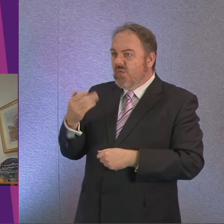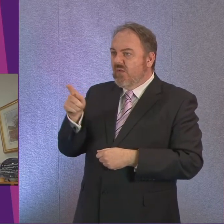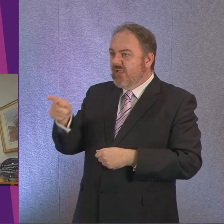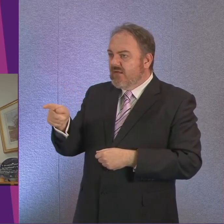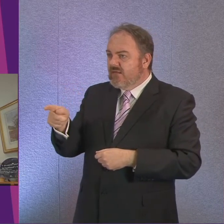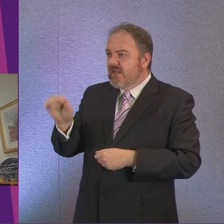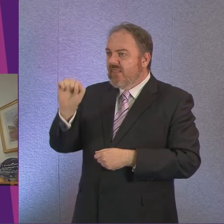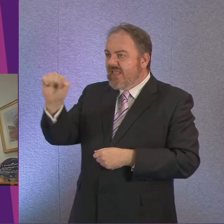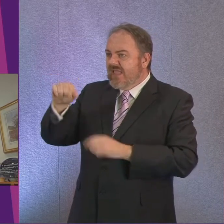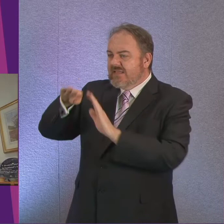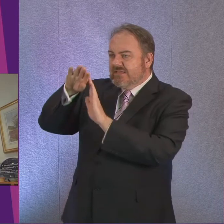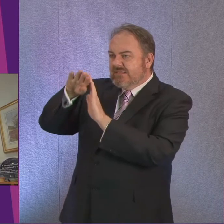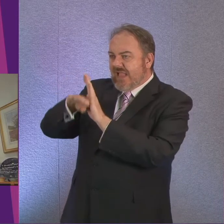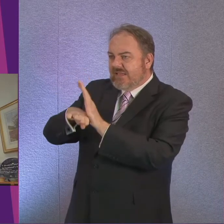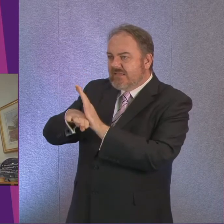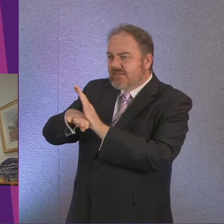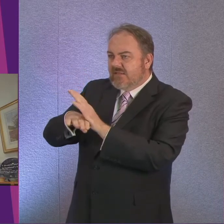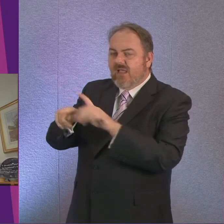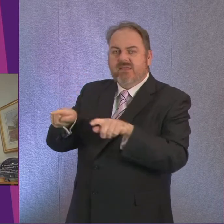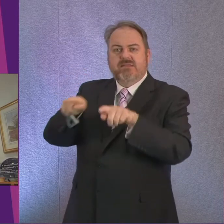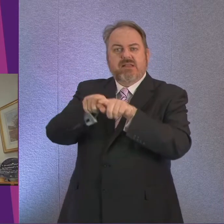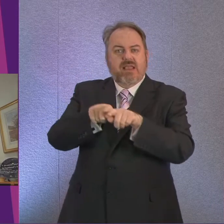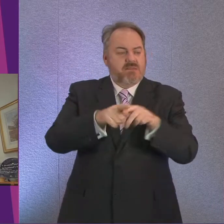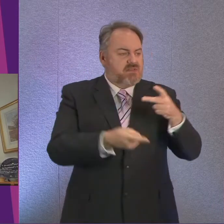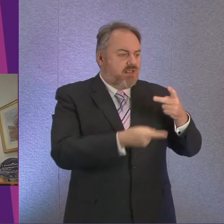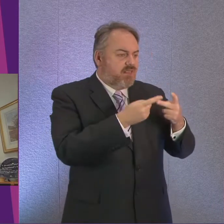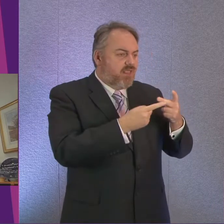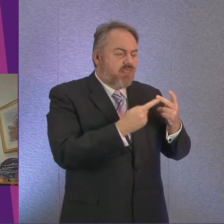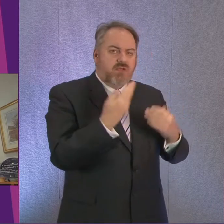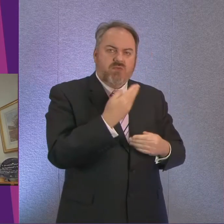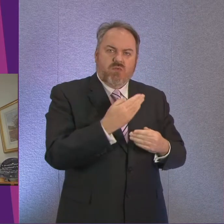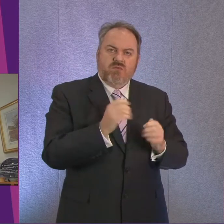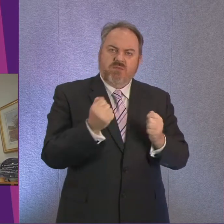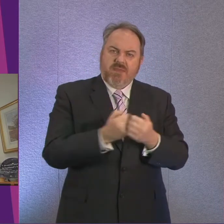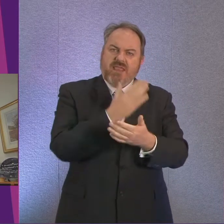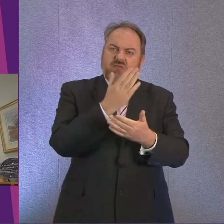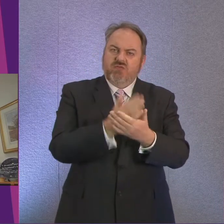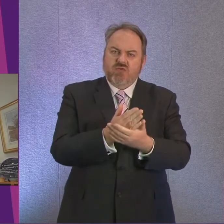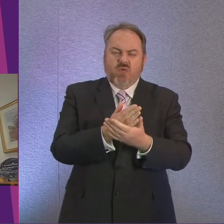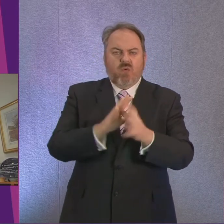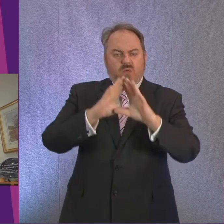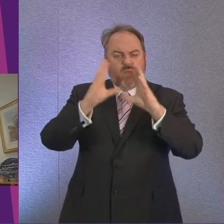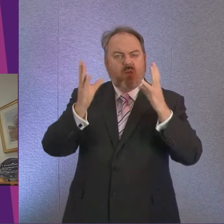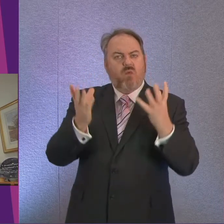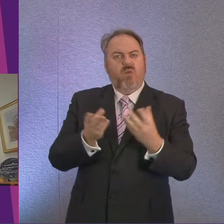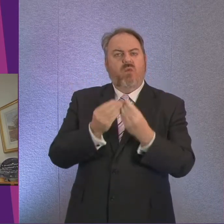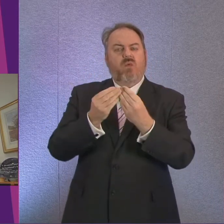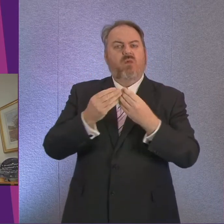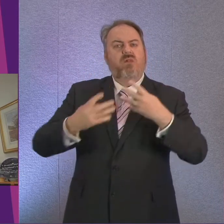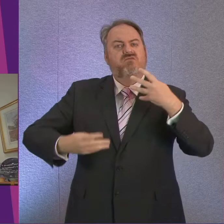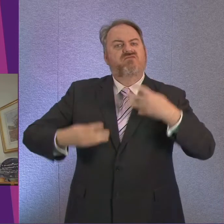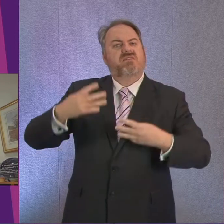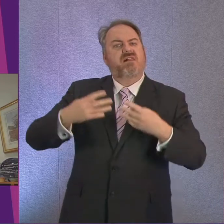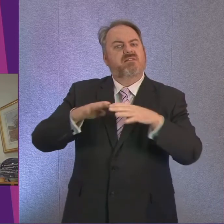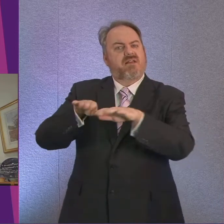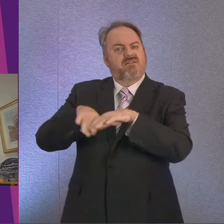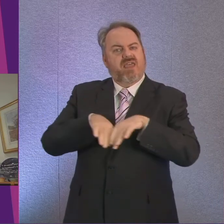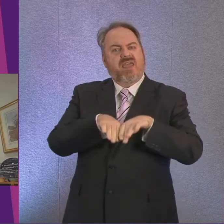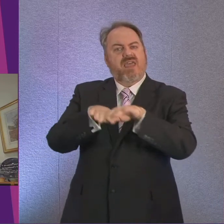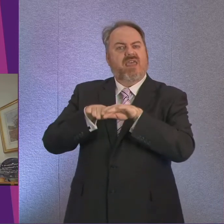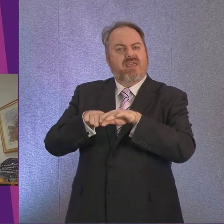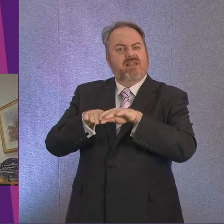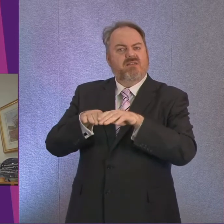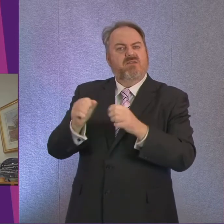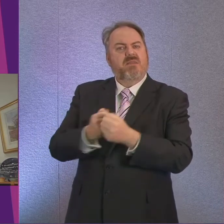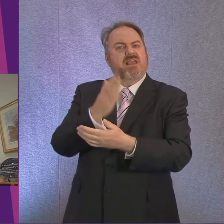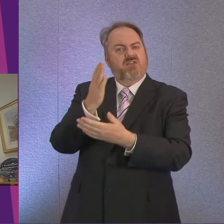same contribution as an A grade in another school around the country. And that's essential for the maintenance of standards across our